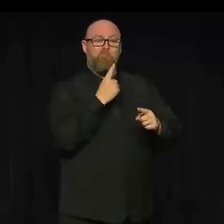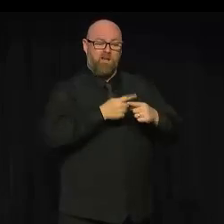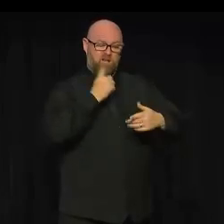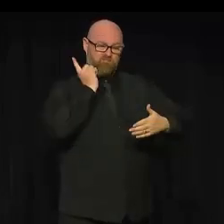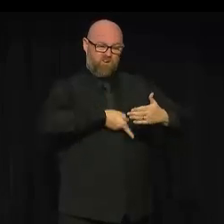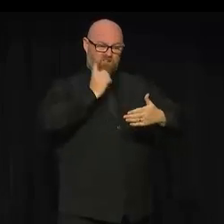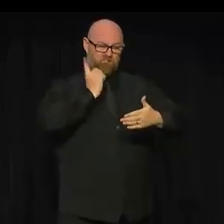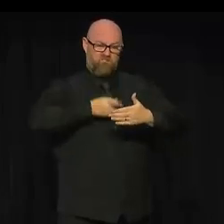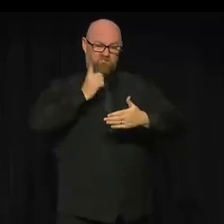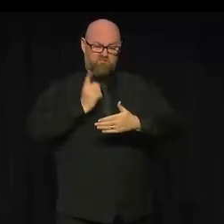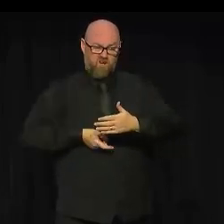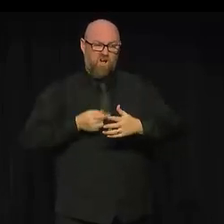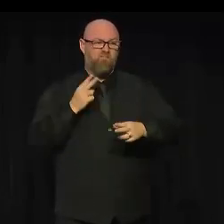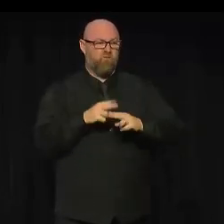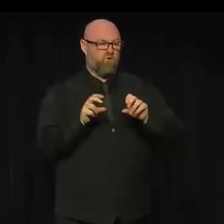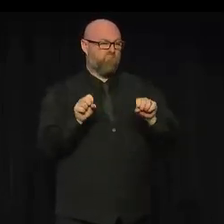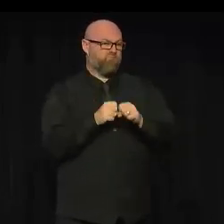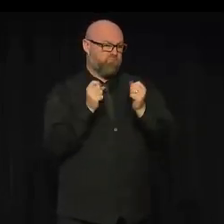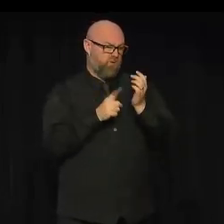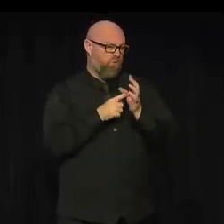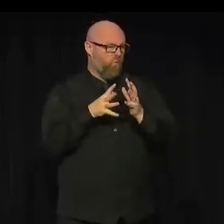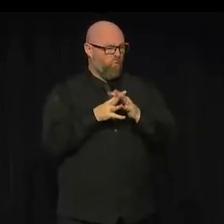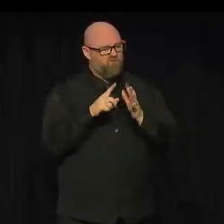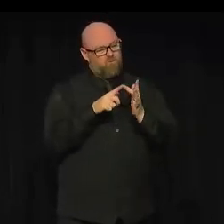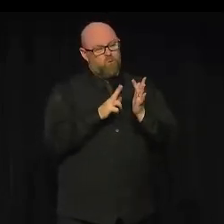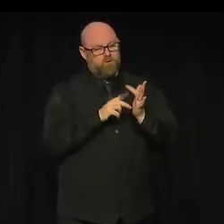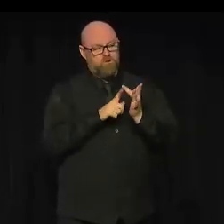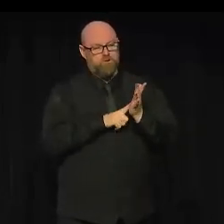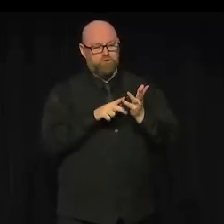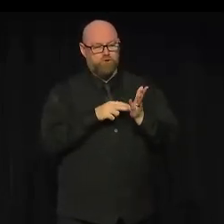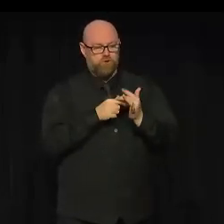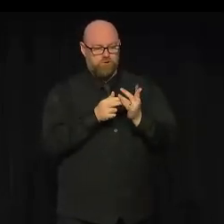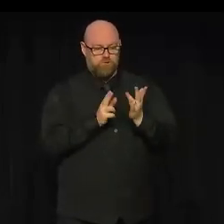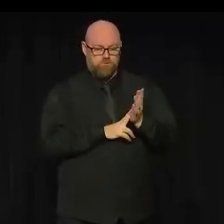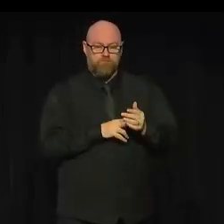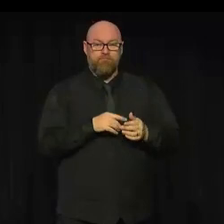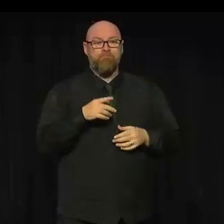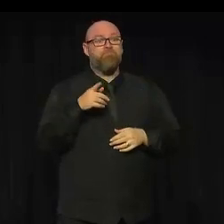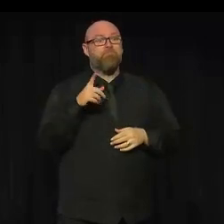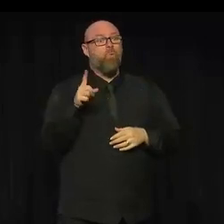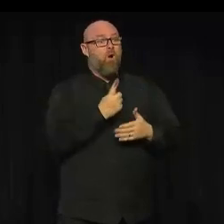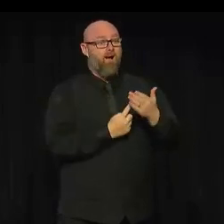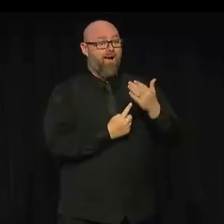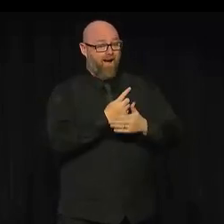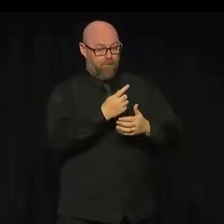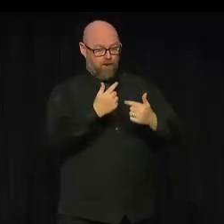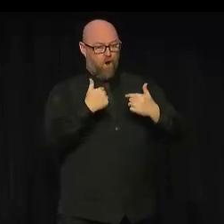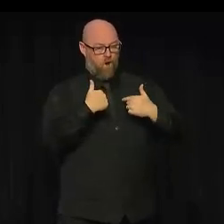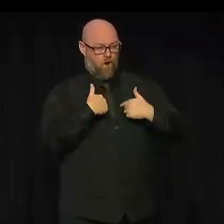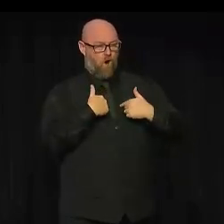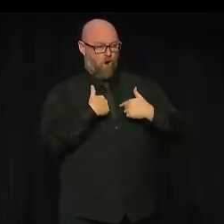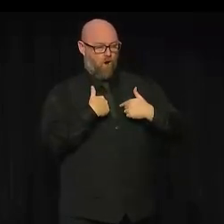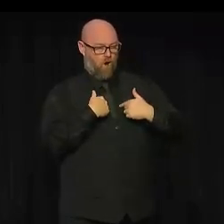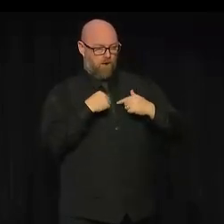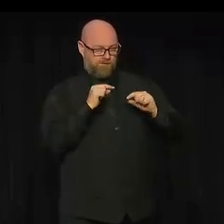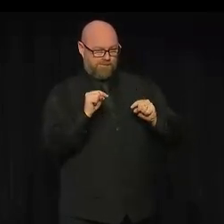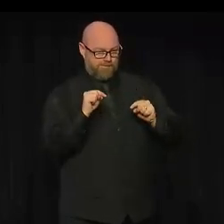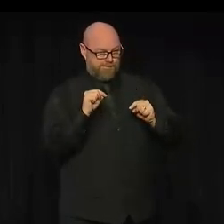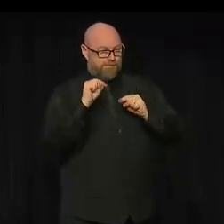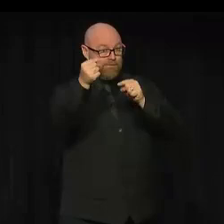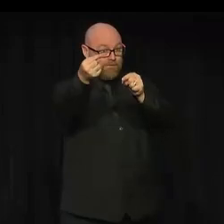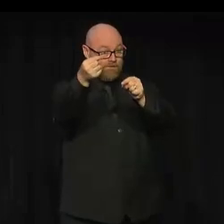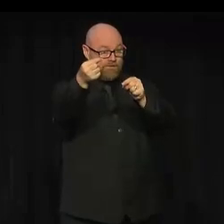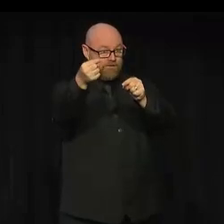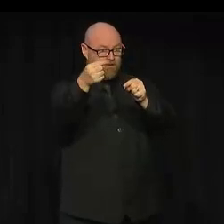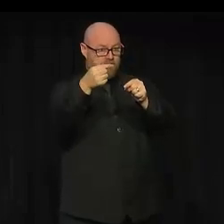took it to court on behalf of one of the protesters and were successful in the Court of Appeal in having much of that injunction struck down on the basis of the Human Rights